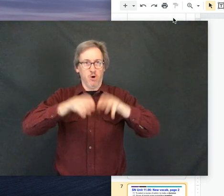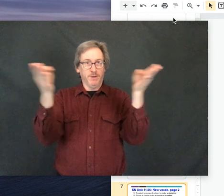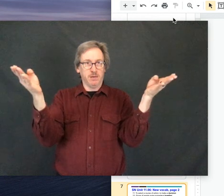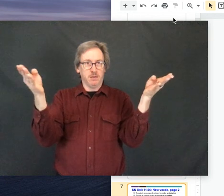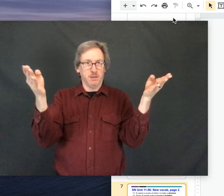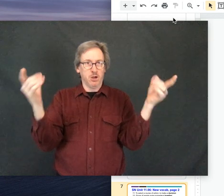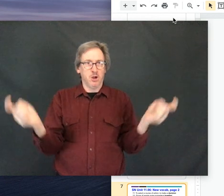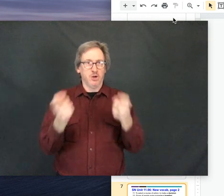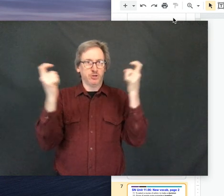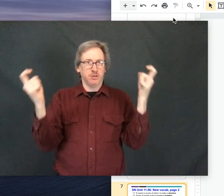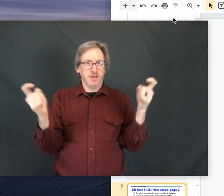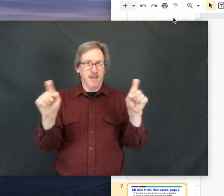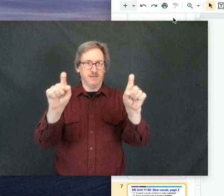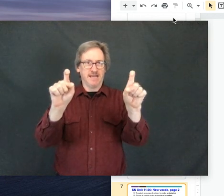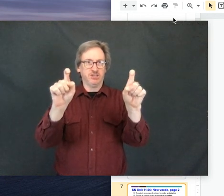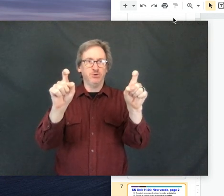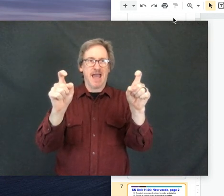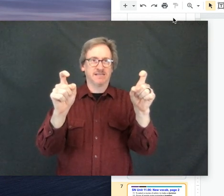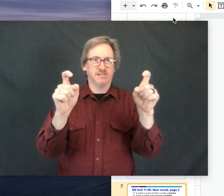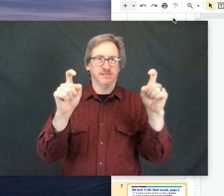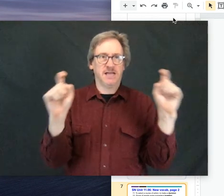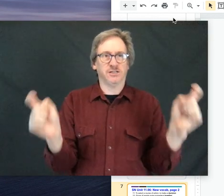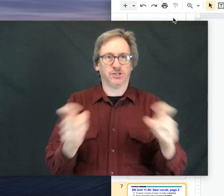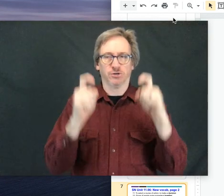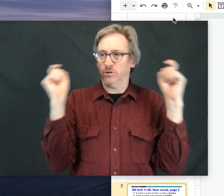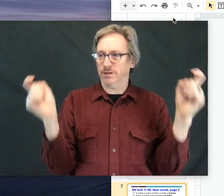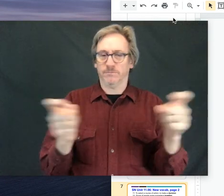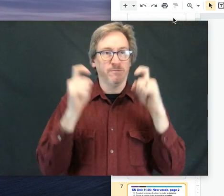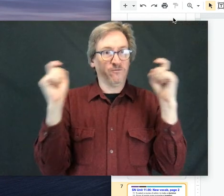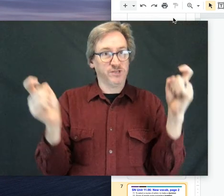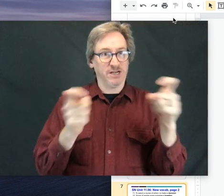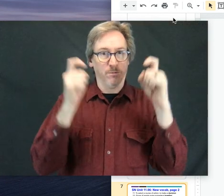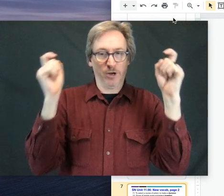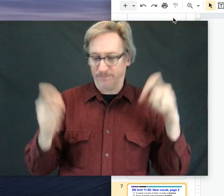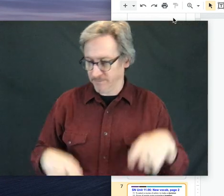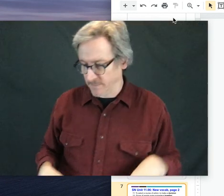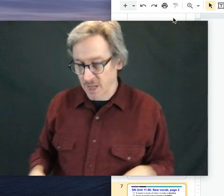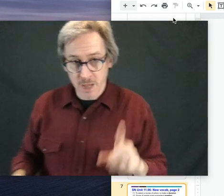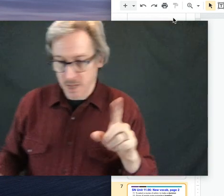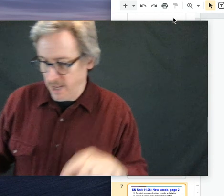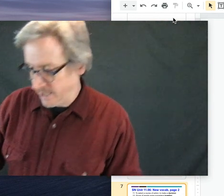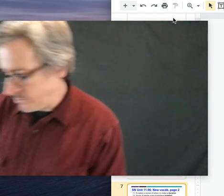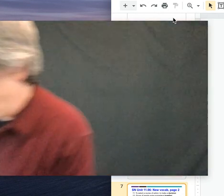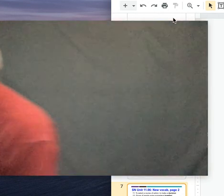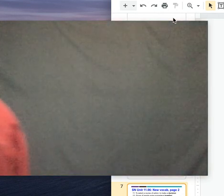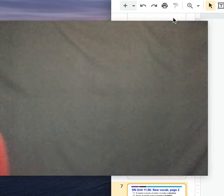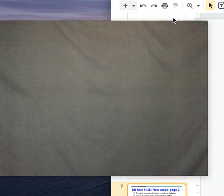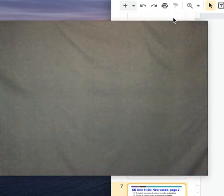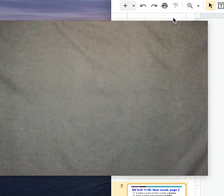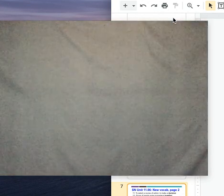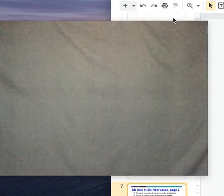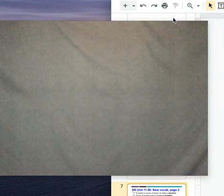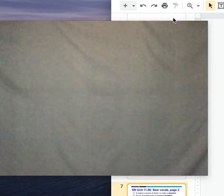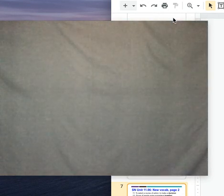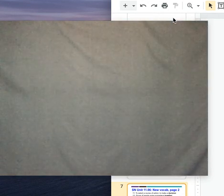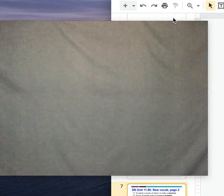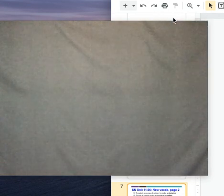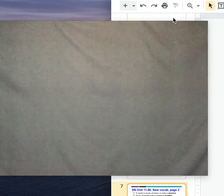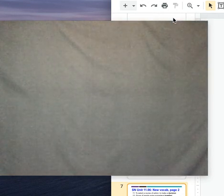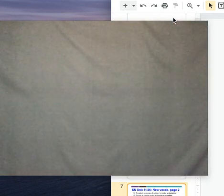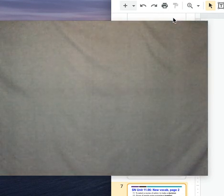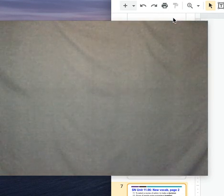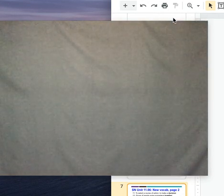So you open it and take two X's and circle them for ceremony. Hang on one moment.